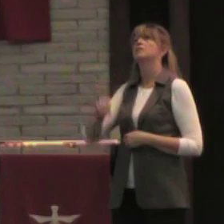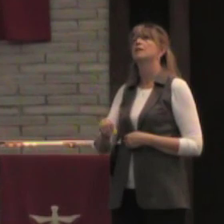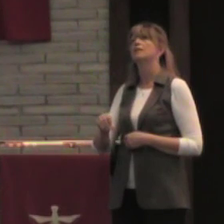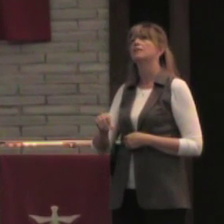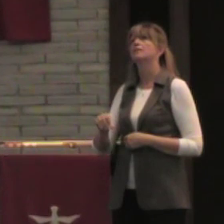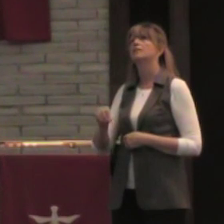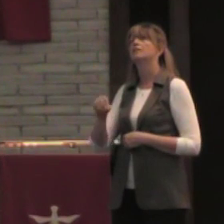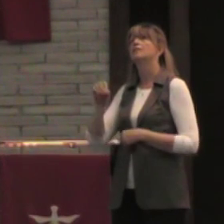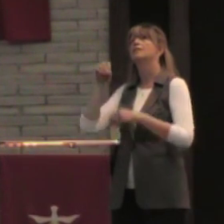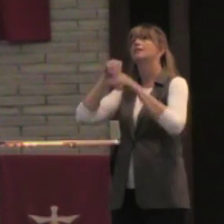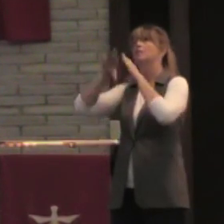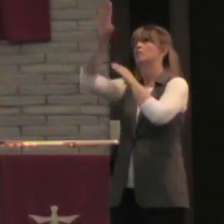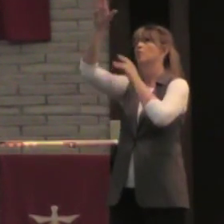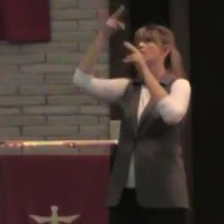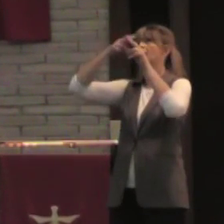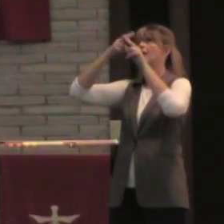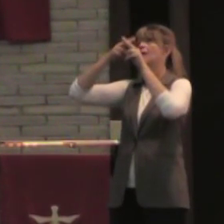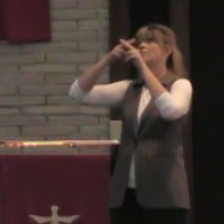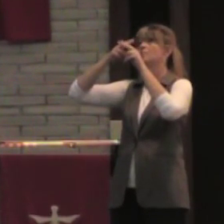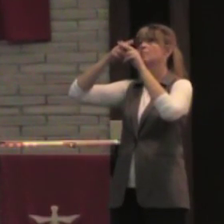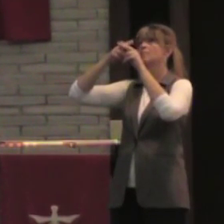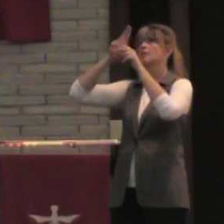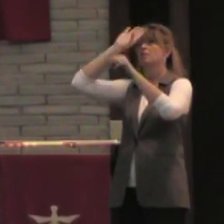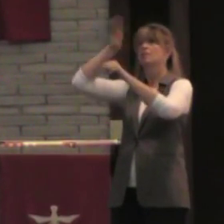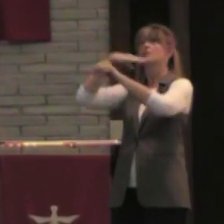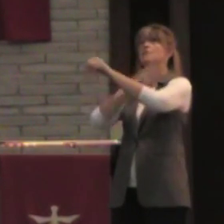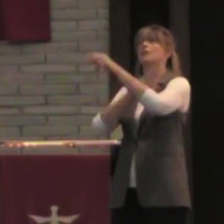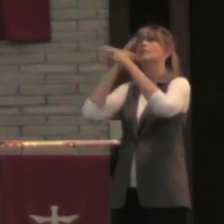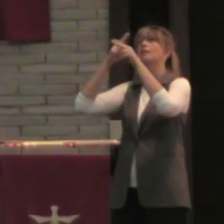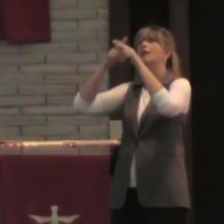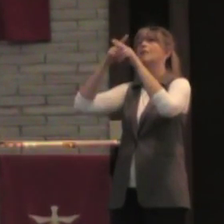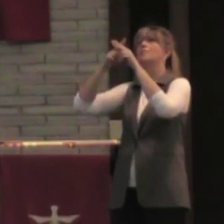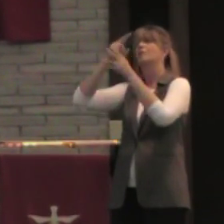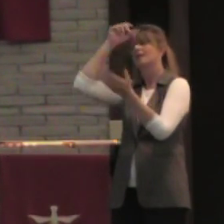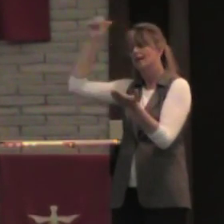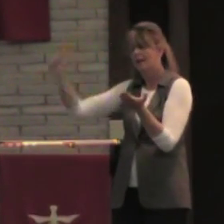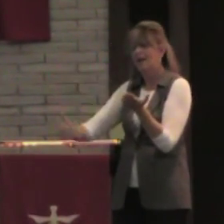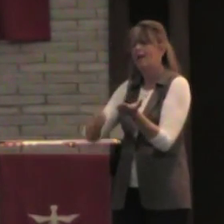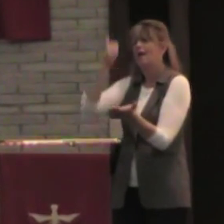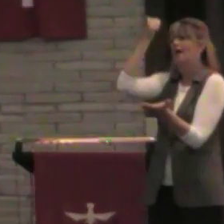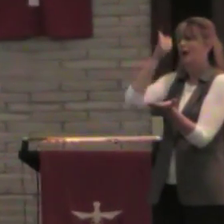1,000%. In your name, in your son's name,